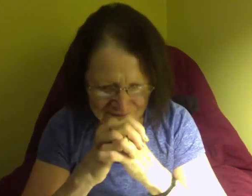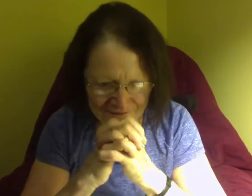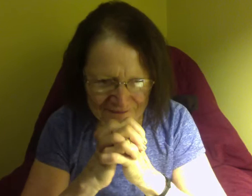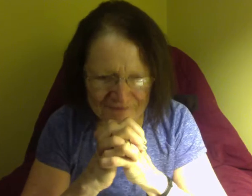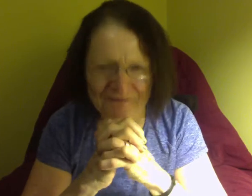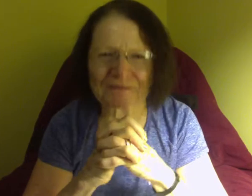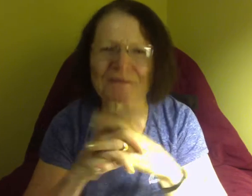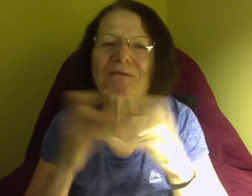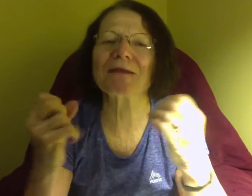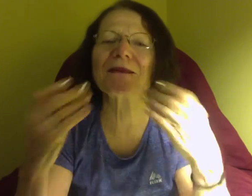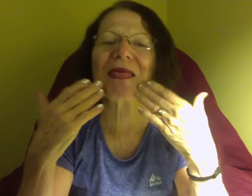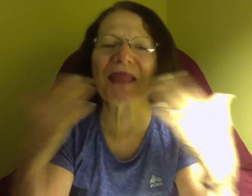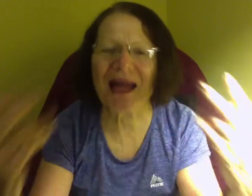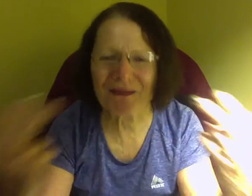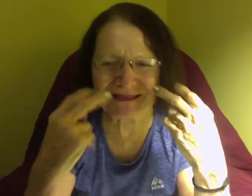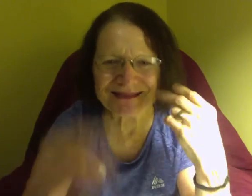business family Bye-bye.